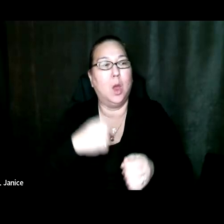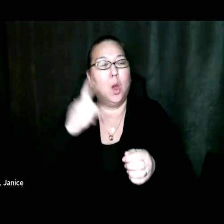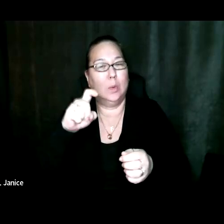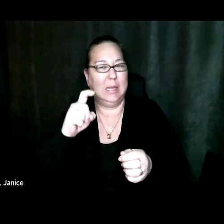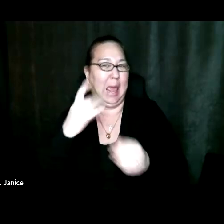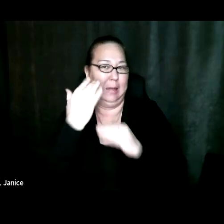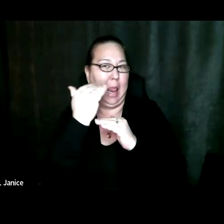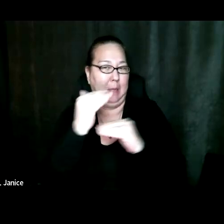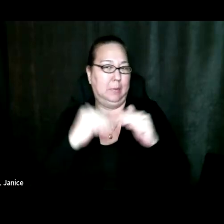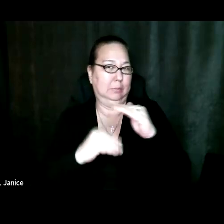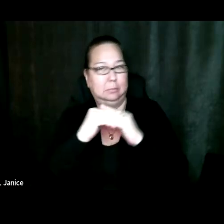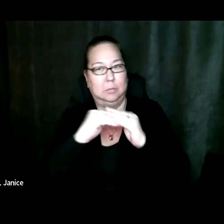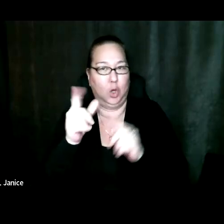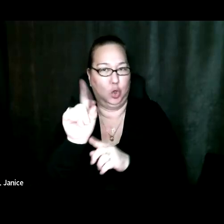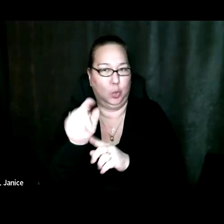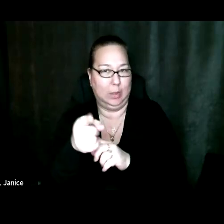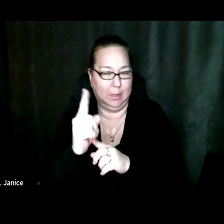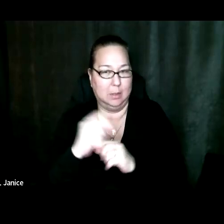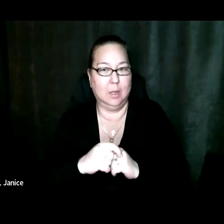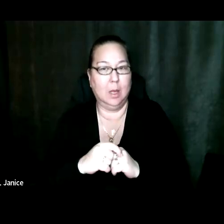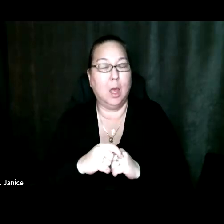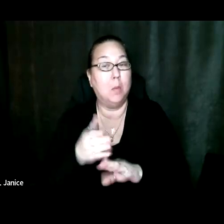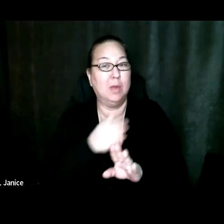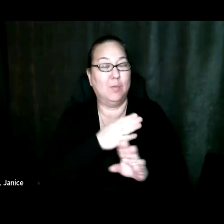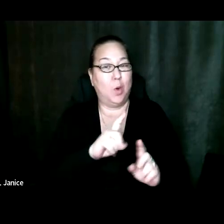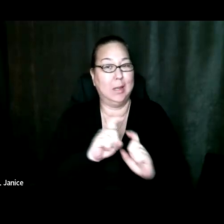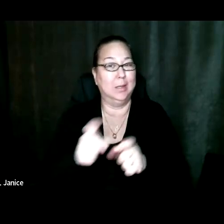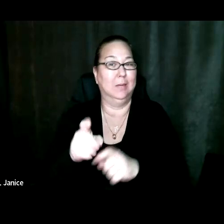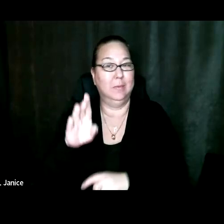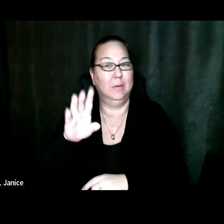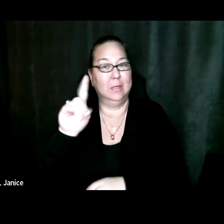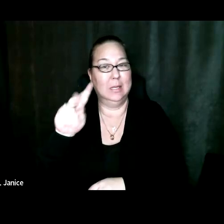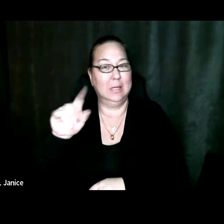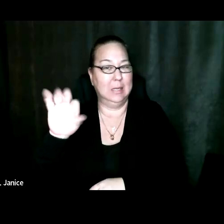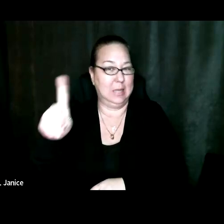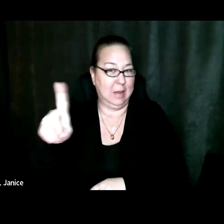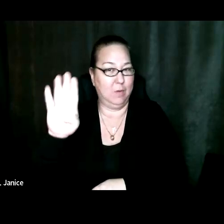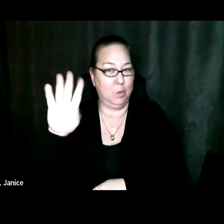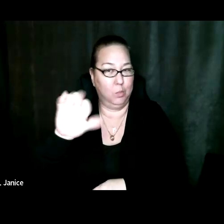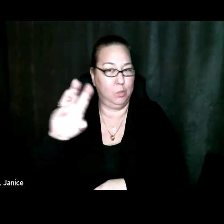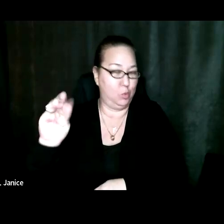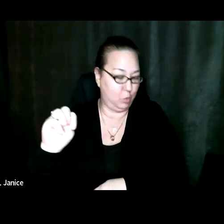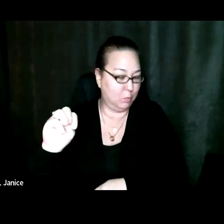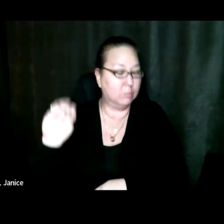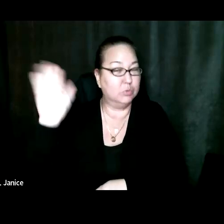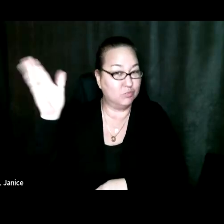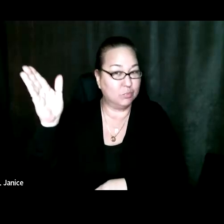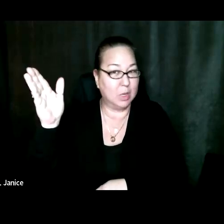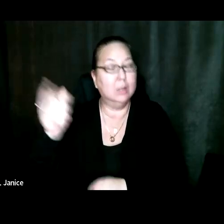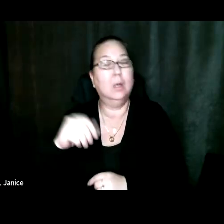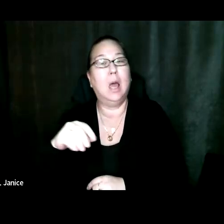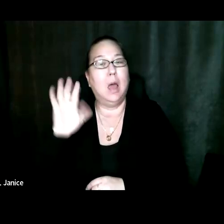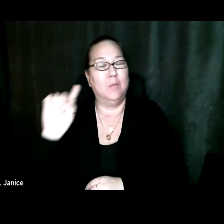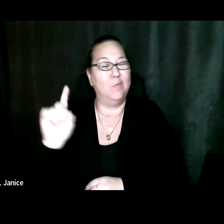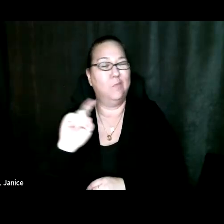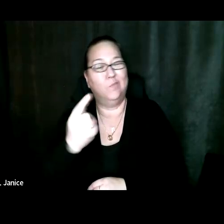within 20 minutes. Before I turn it over to Chief Financial Officer, Mr. David Bloom, I'll invite the superintendent to give opening remarks.